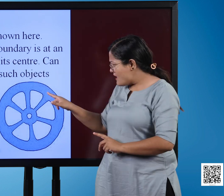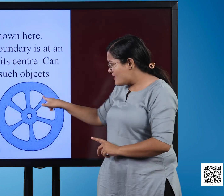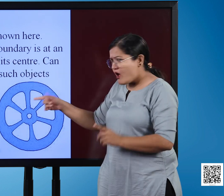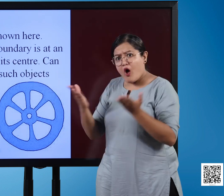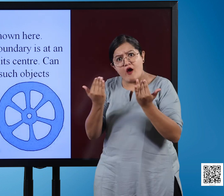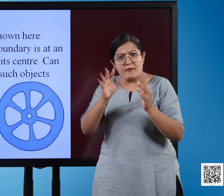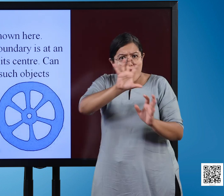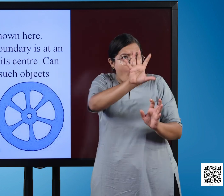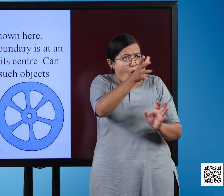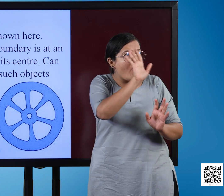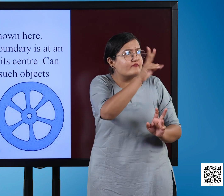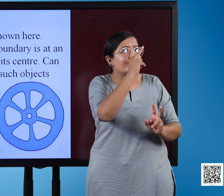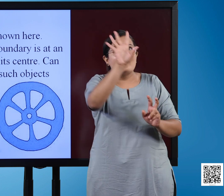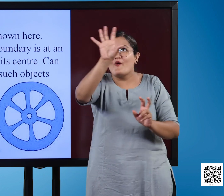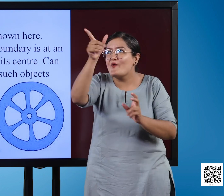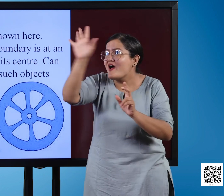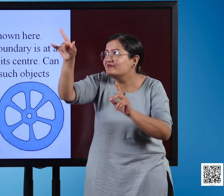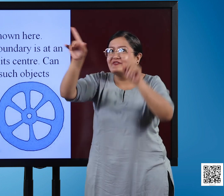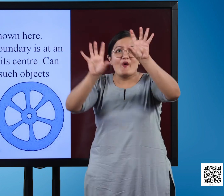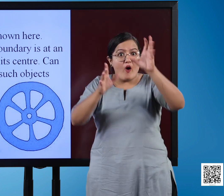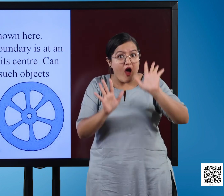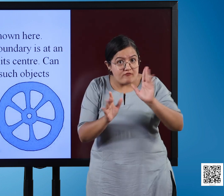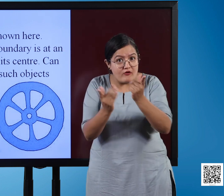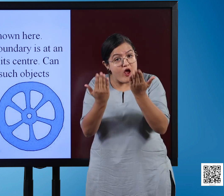Can you mention a few such objects and draw them?